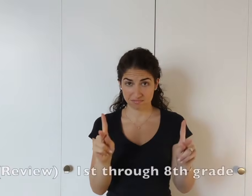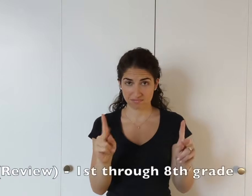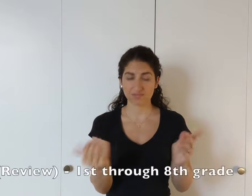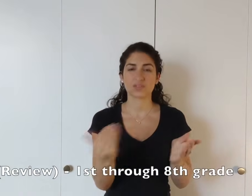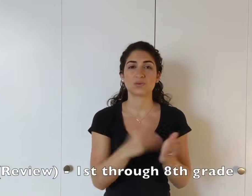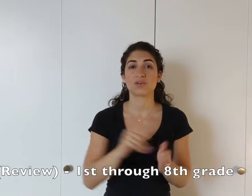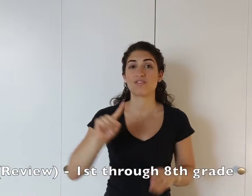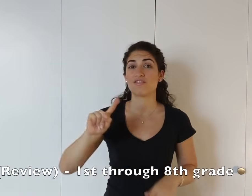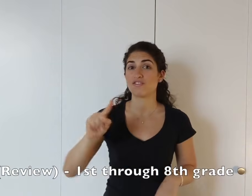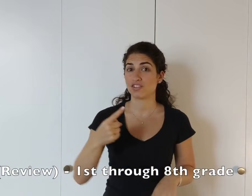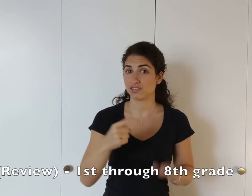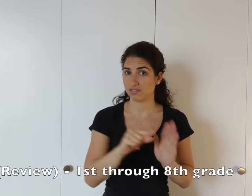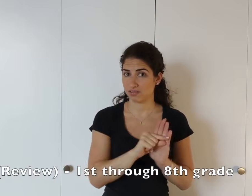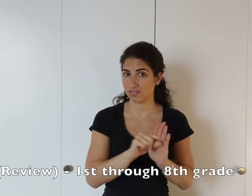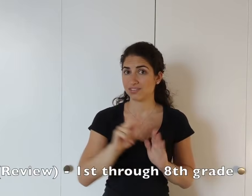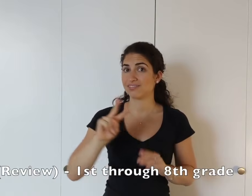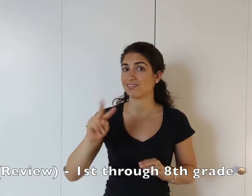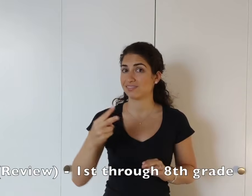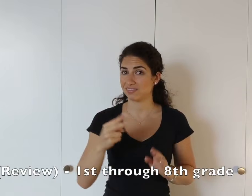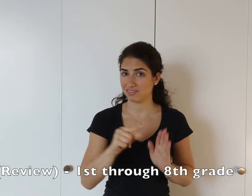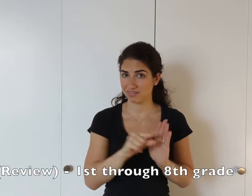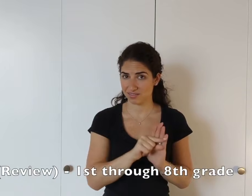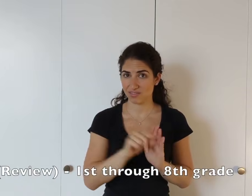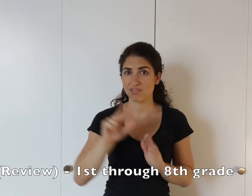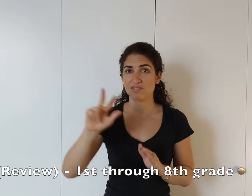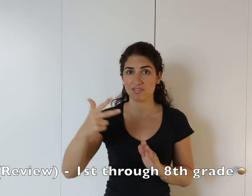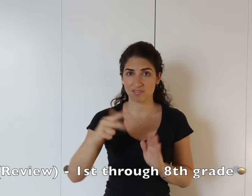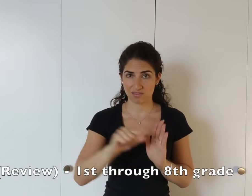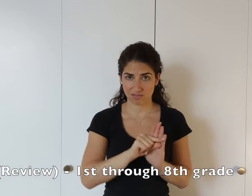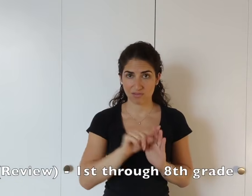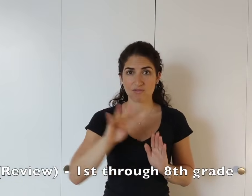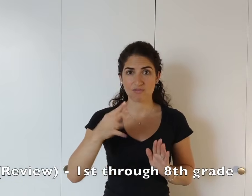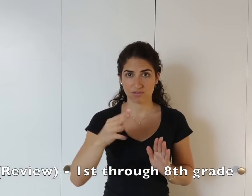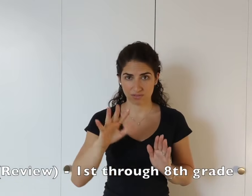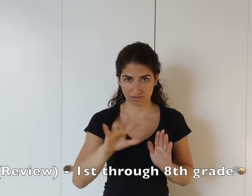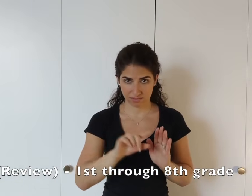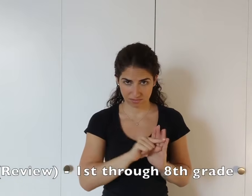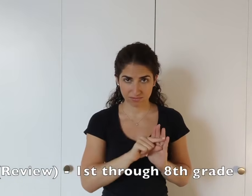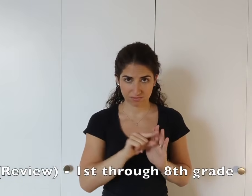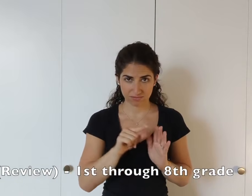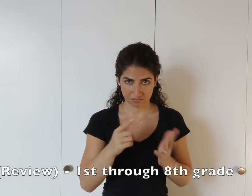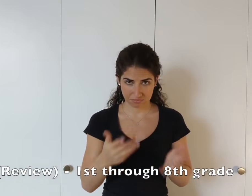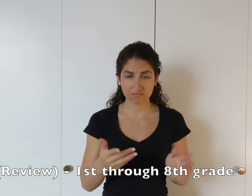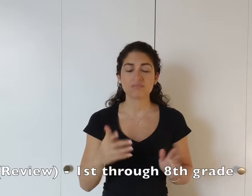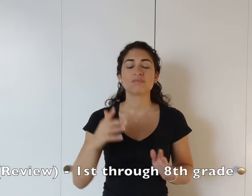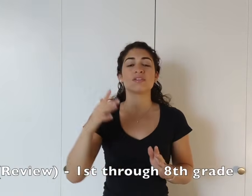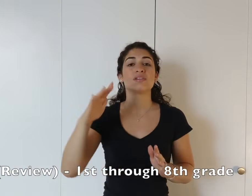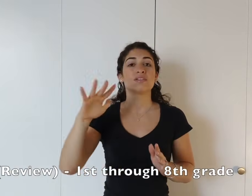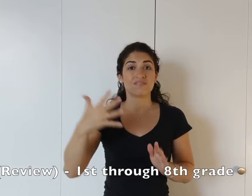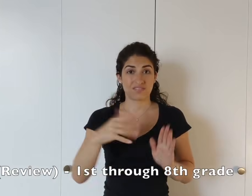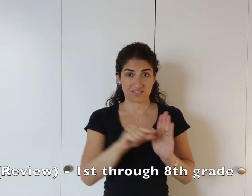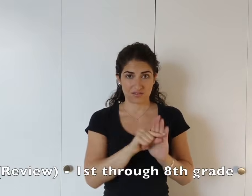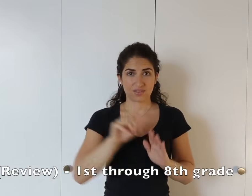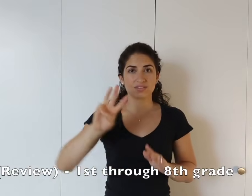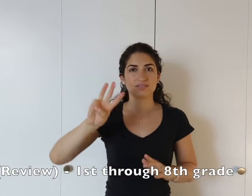Okay, so again, first grade, second grade, third grade, fourth grade, fifth grade, sixth